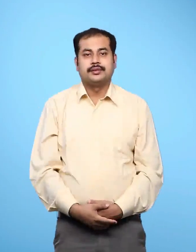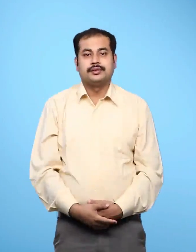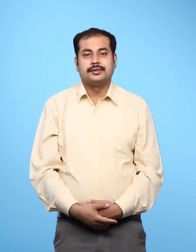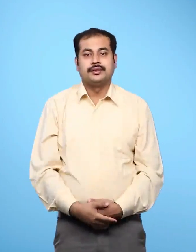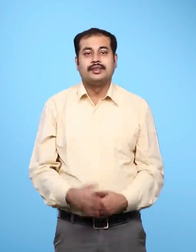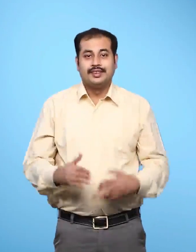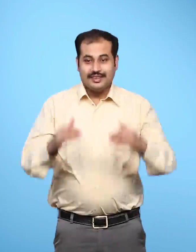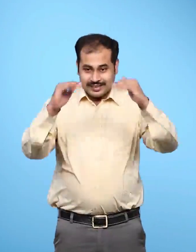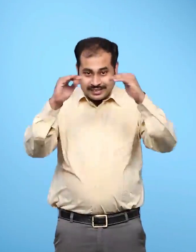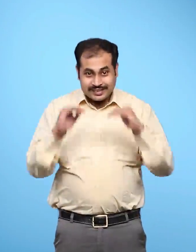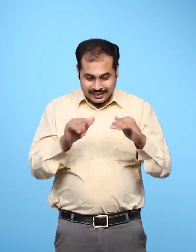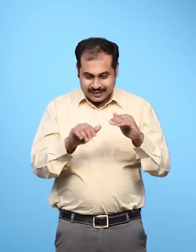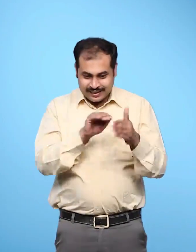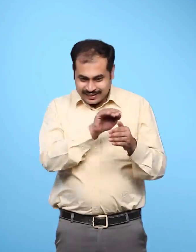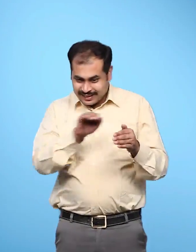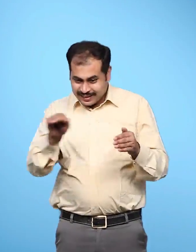Question rest of the rows are empty.